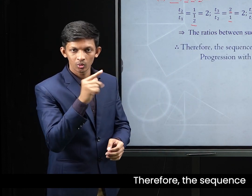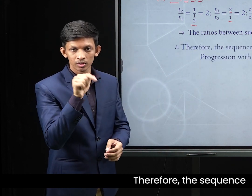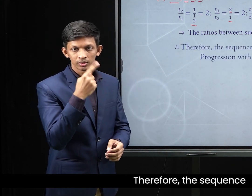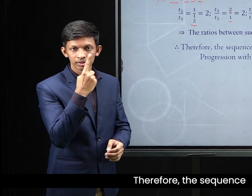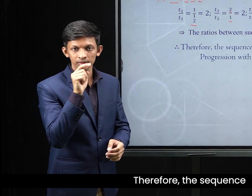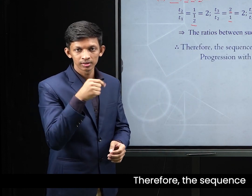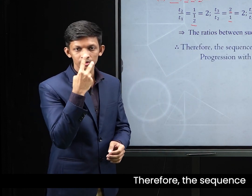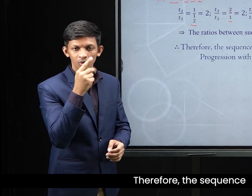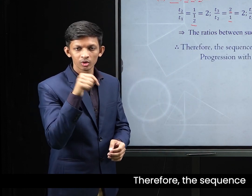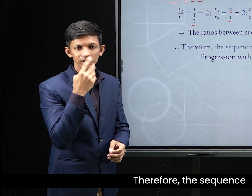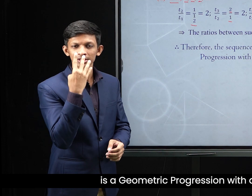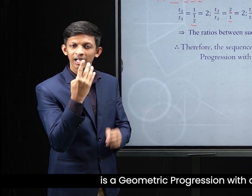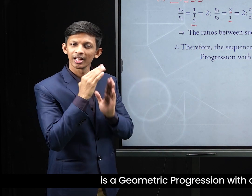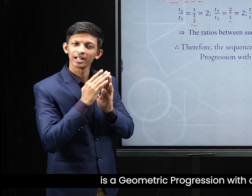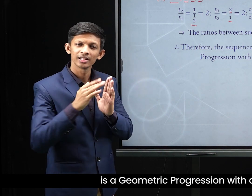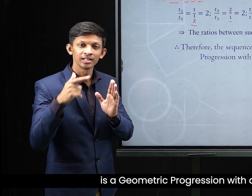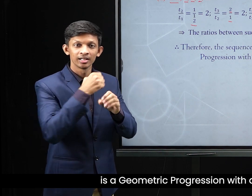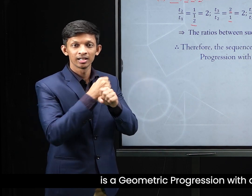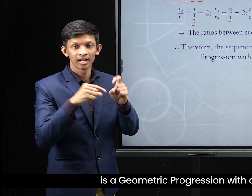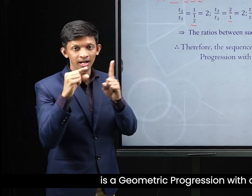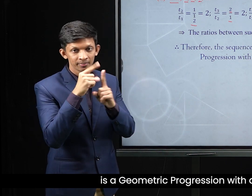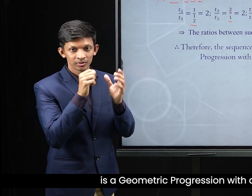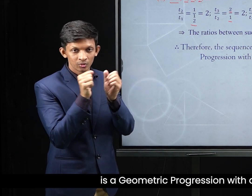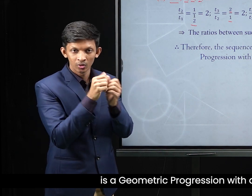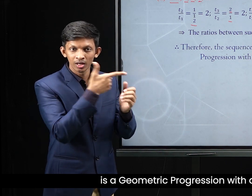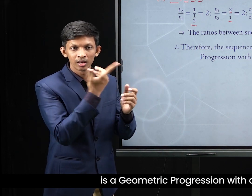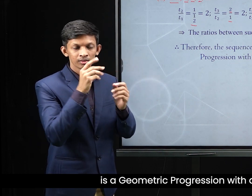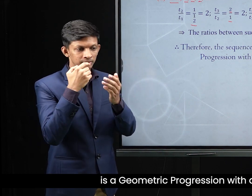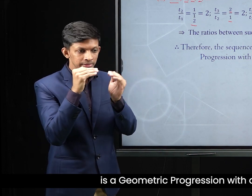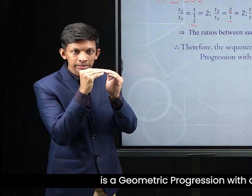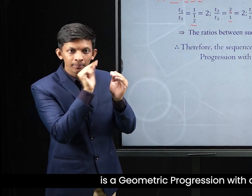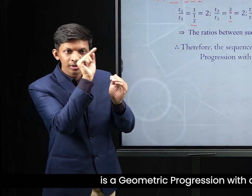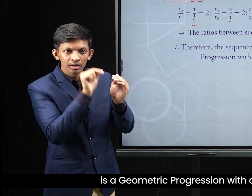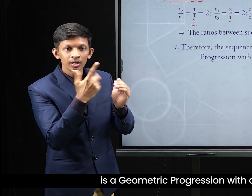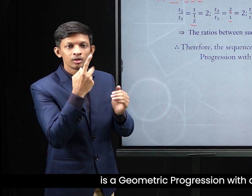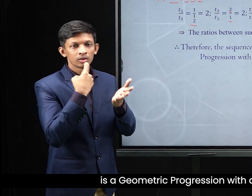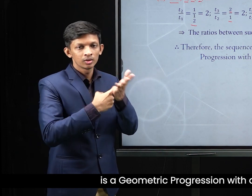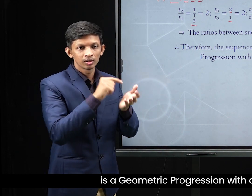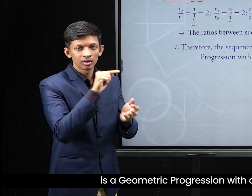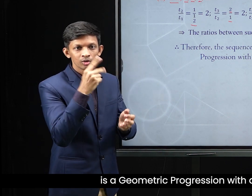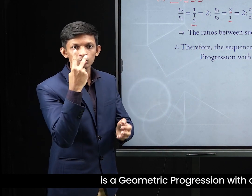2, 4, so on is a geometric progression with a common ratio R is equal to 2.